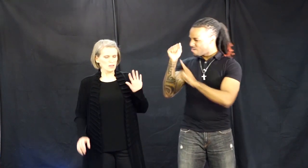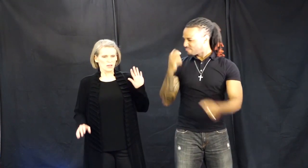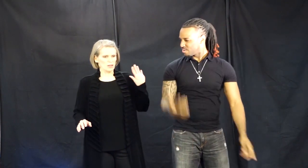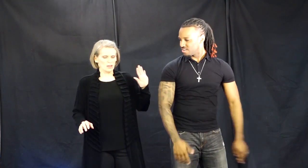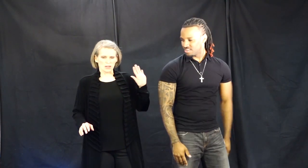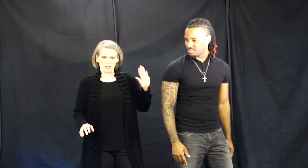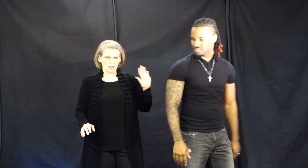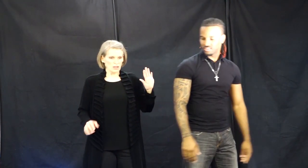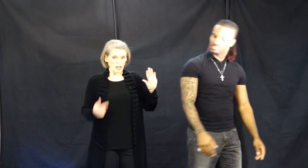for?